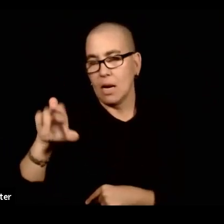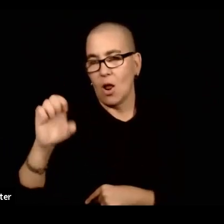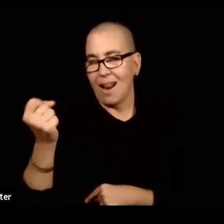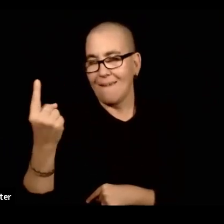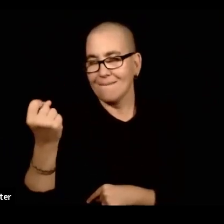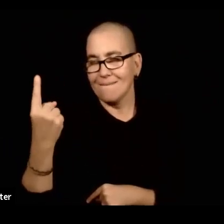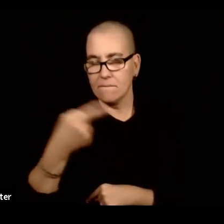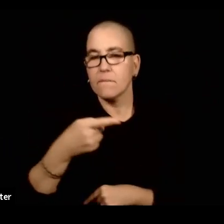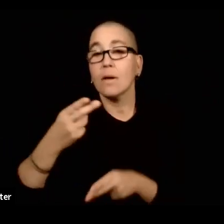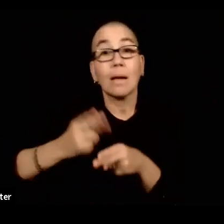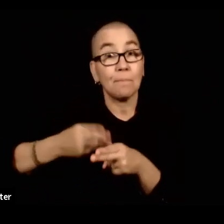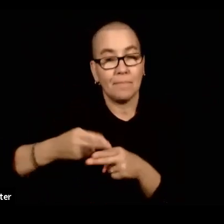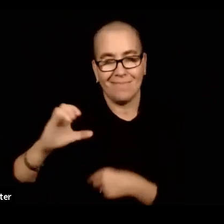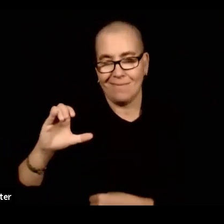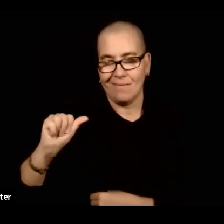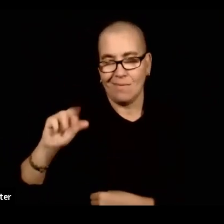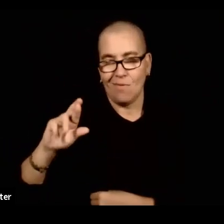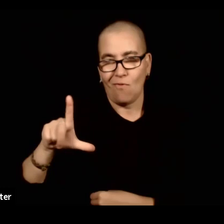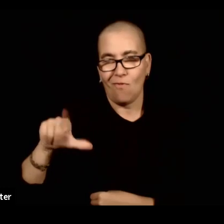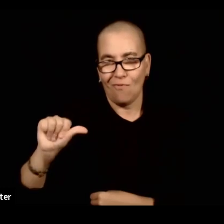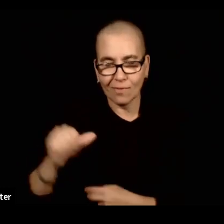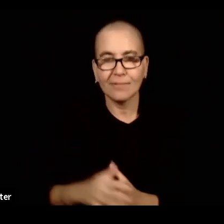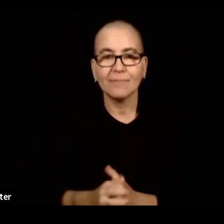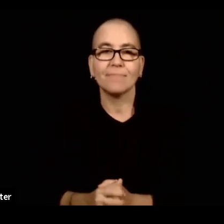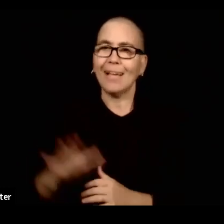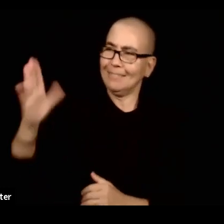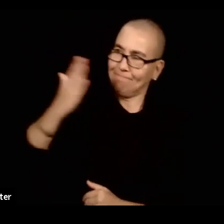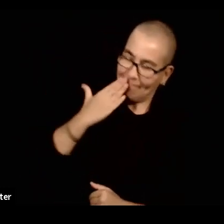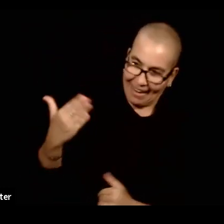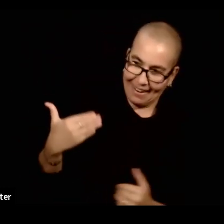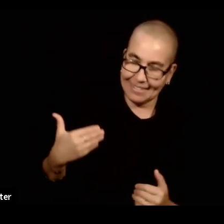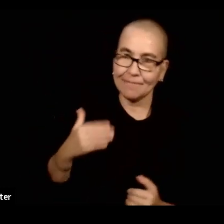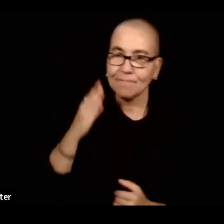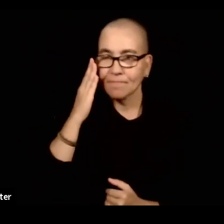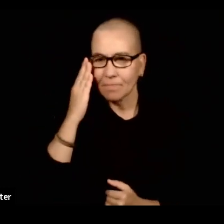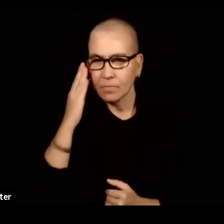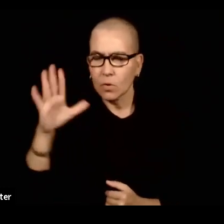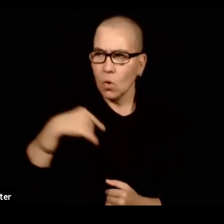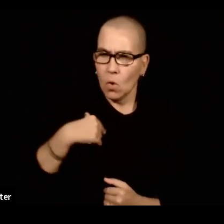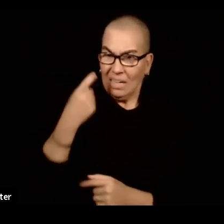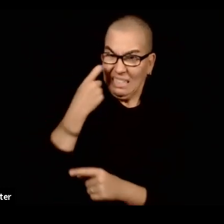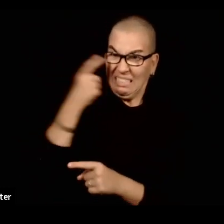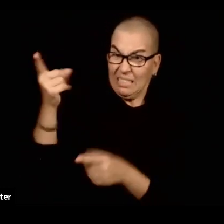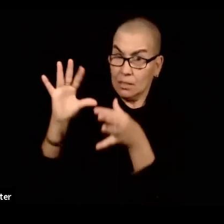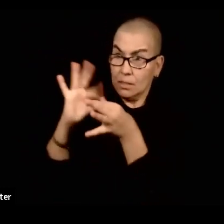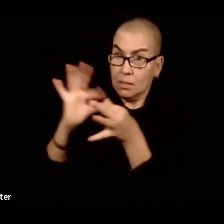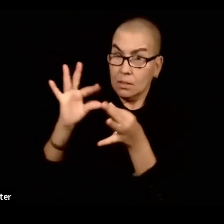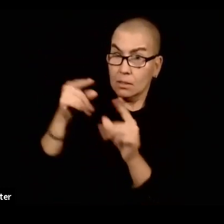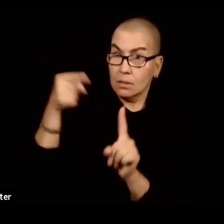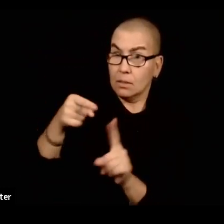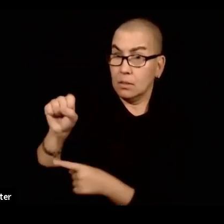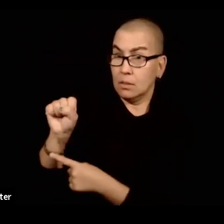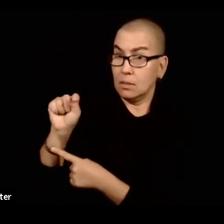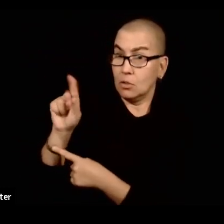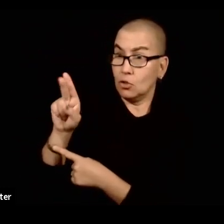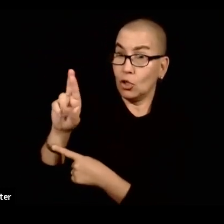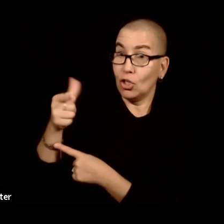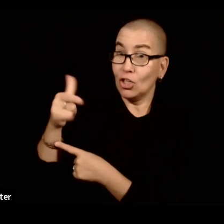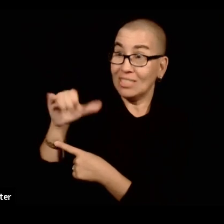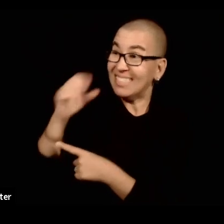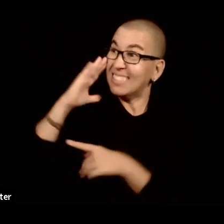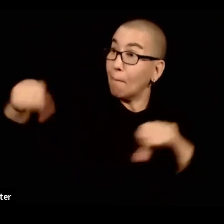Thank you so much. Regarding your comments about Sturgis, I just honestly literally returned from an interview with